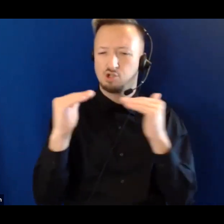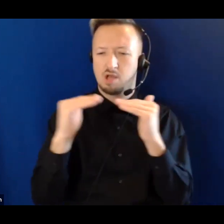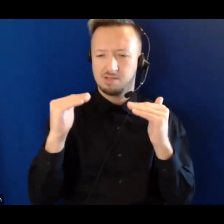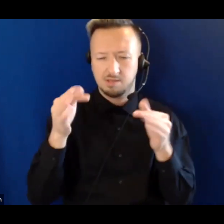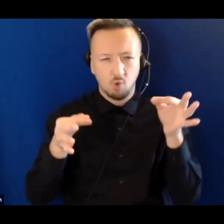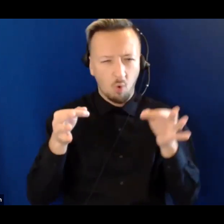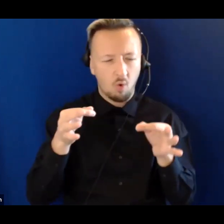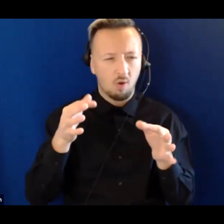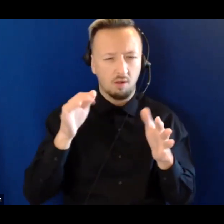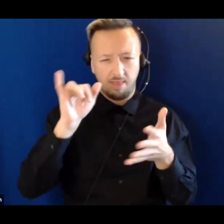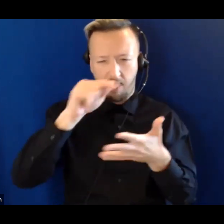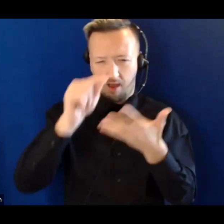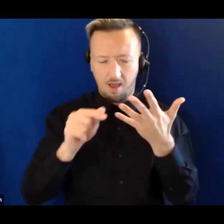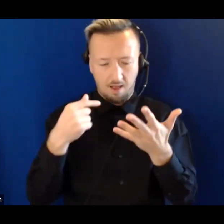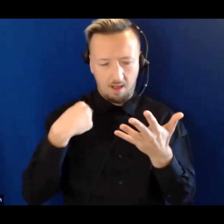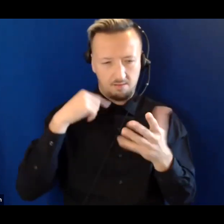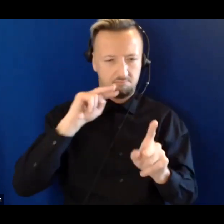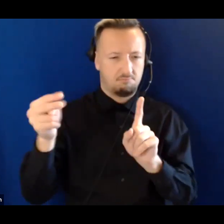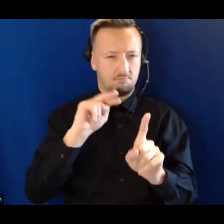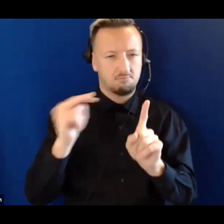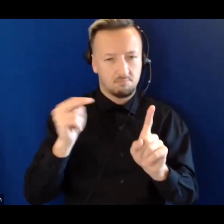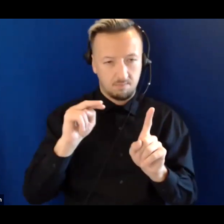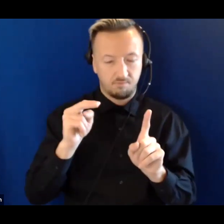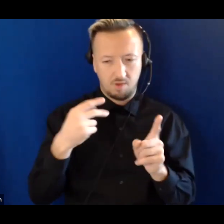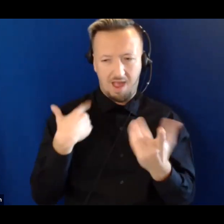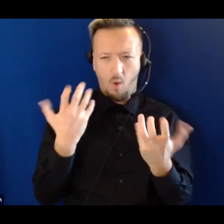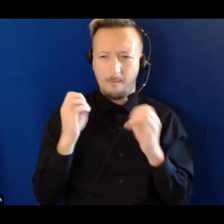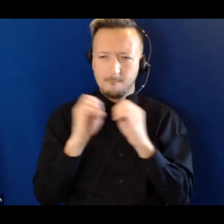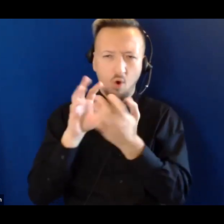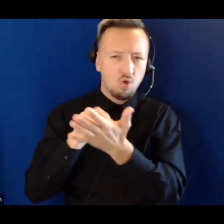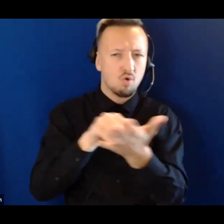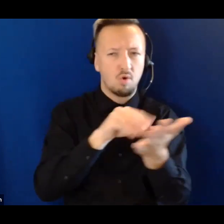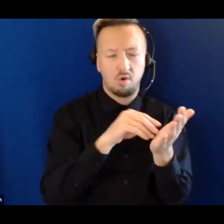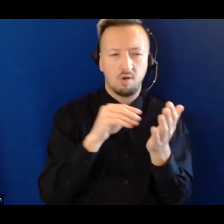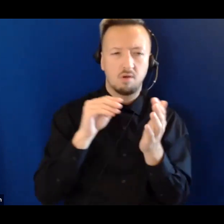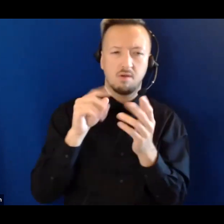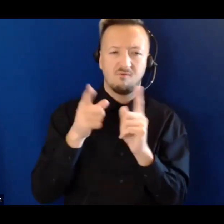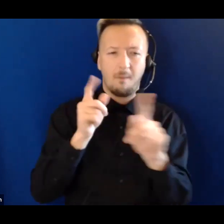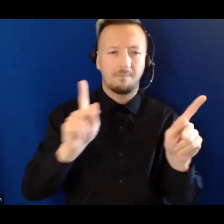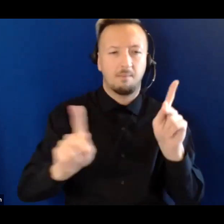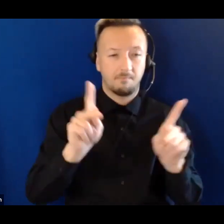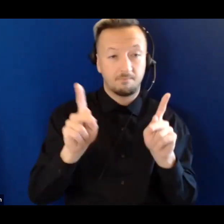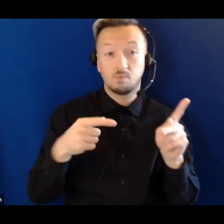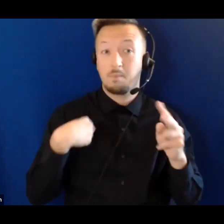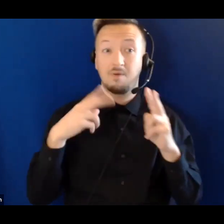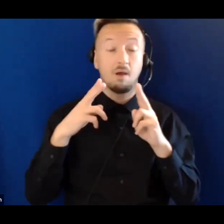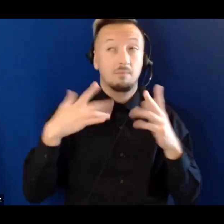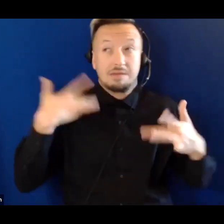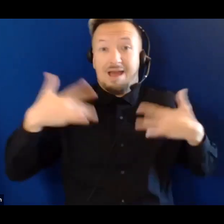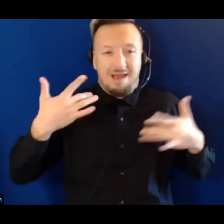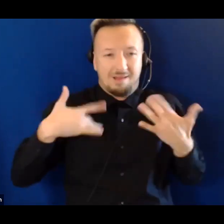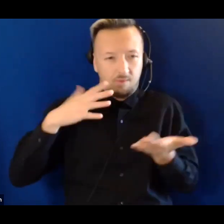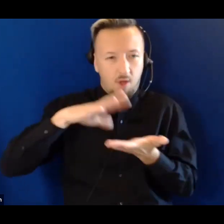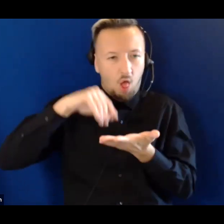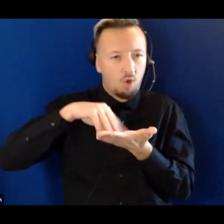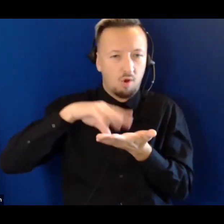about community. It's more about the people that I can find and the more that I can learn. So I just get so excited learning more about disability